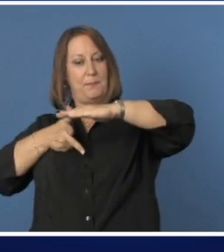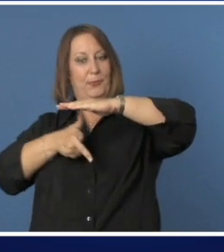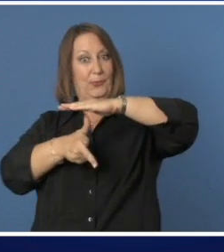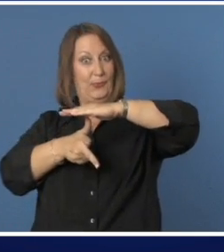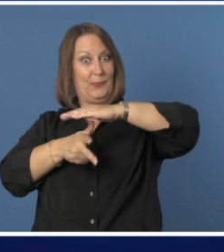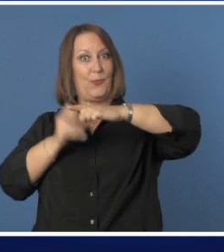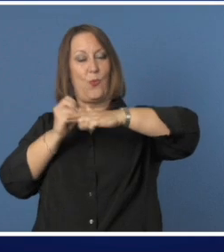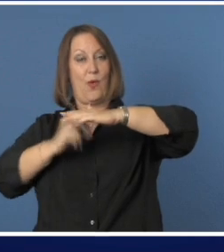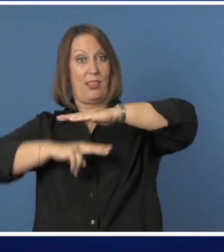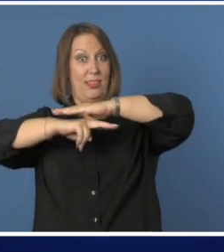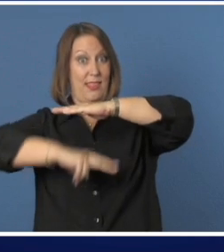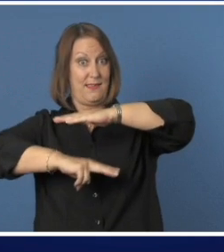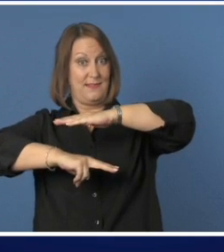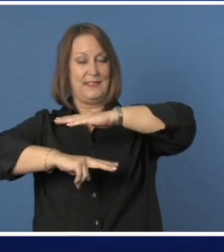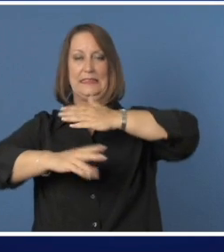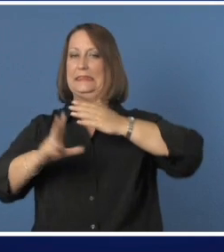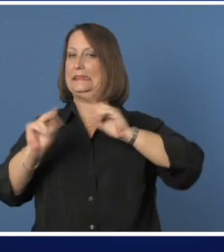location